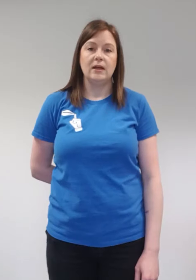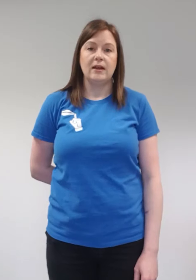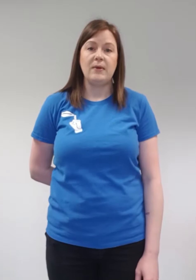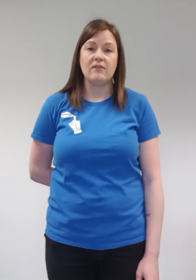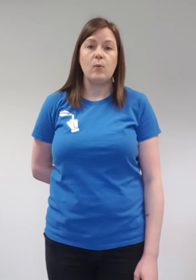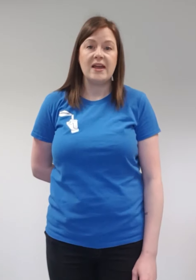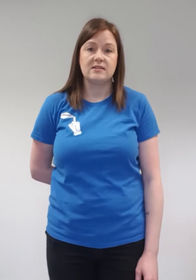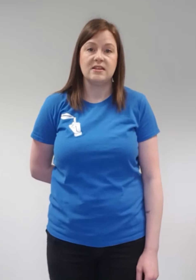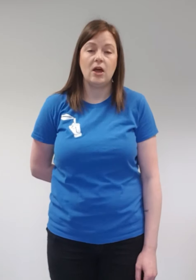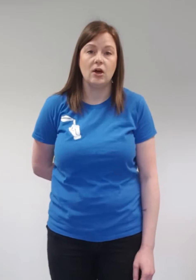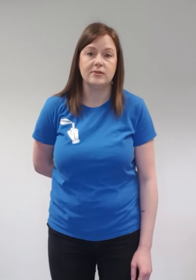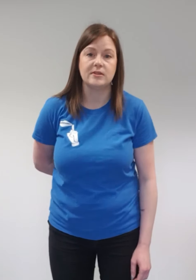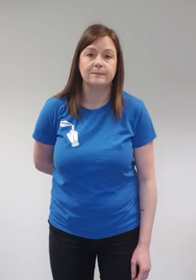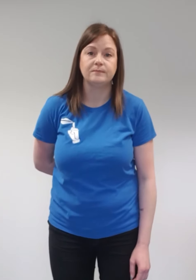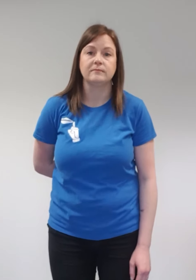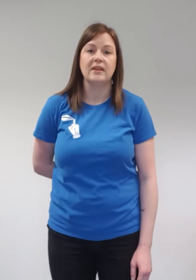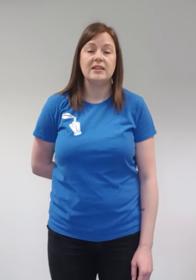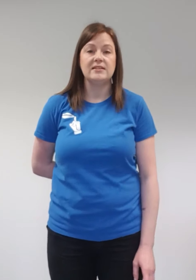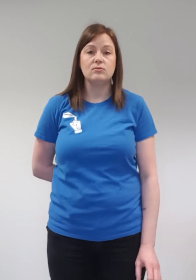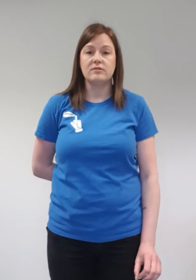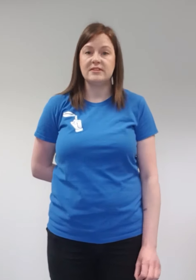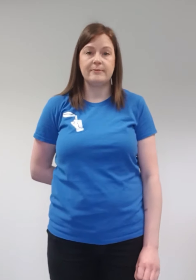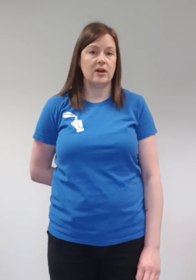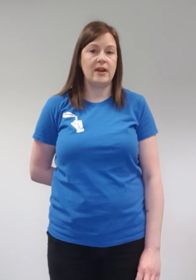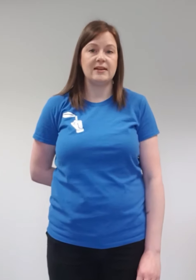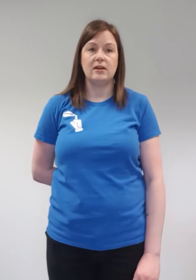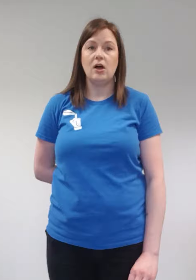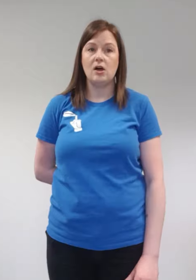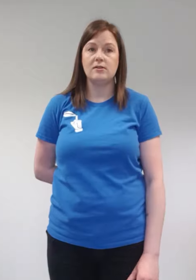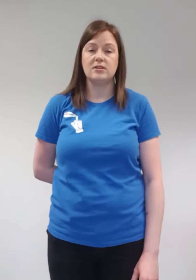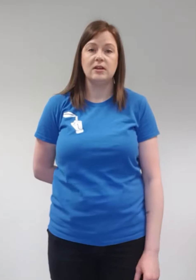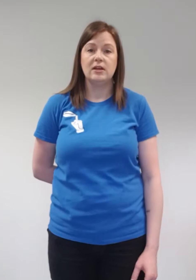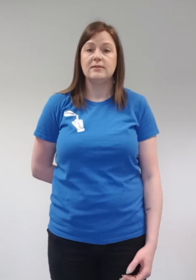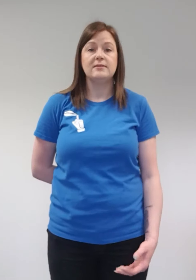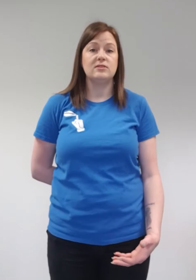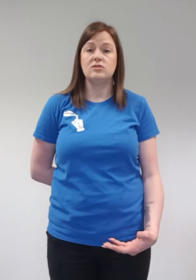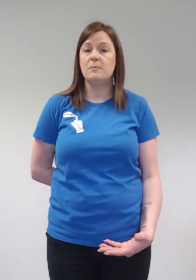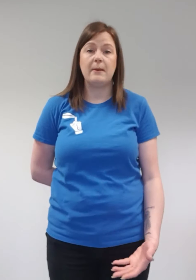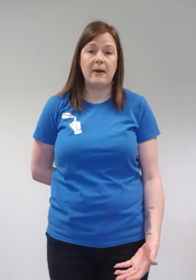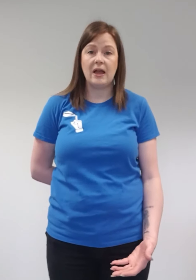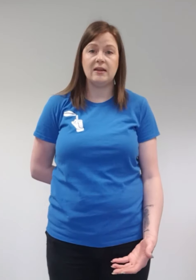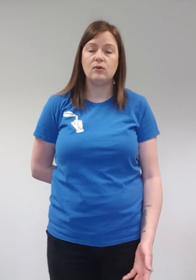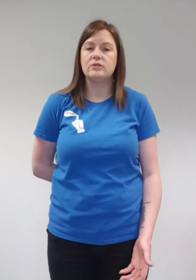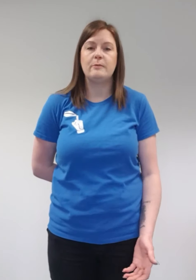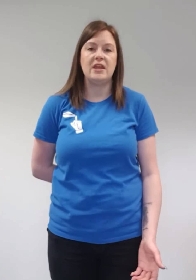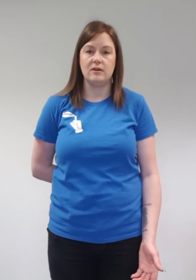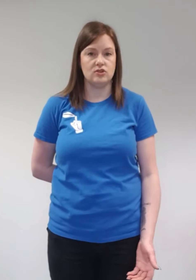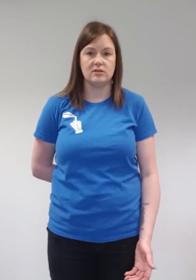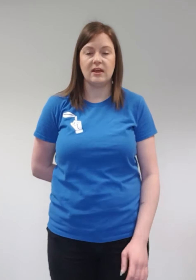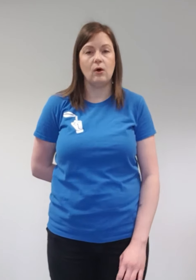Then we have where does it hurt? This is also the same sign as hurt, to be in pain or to be injured. They are all